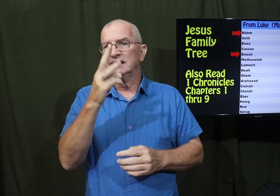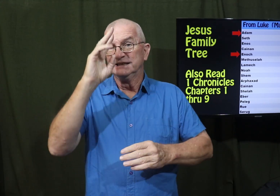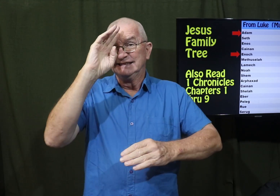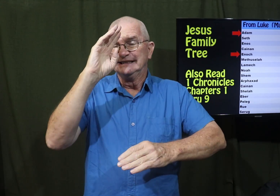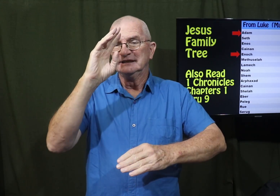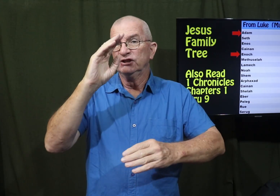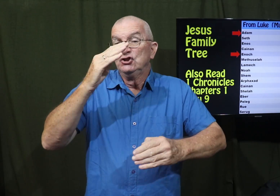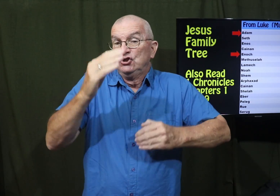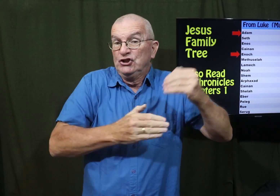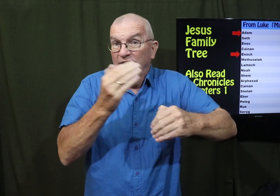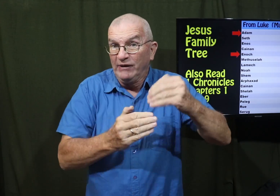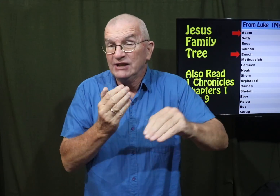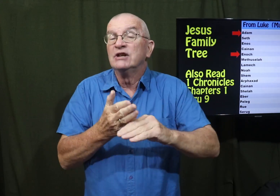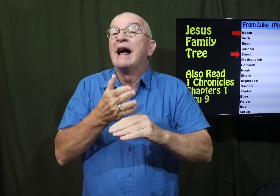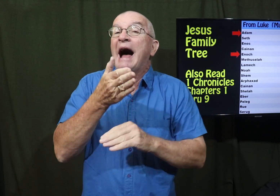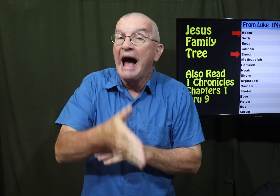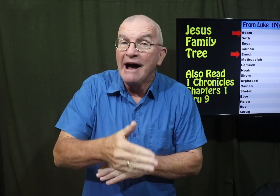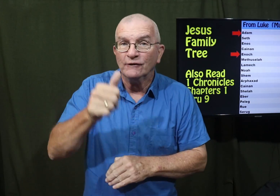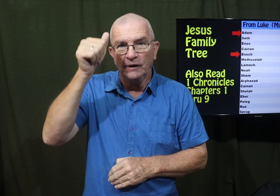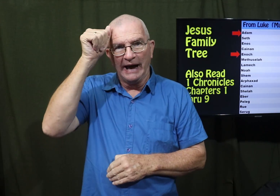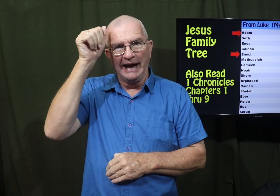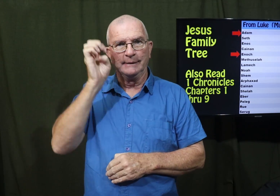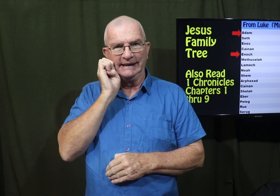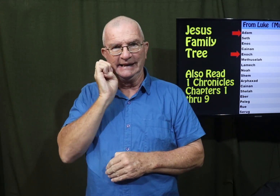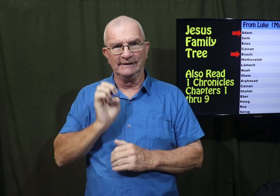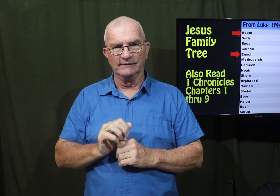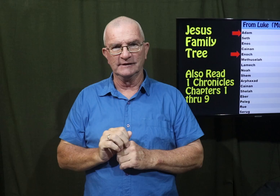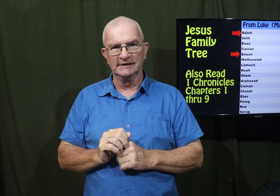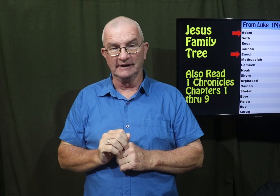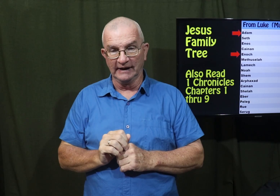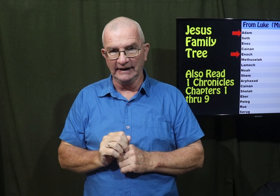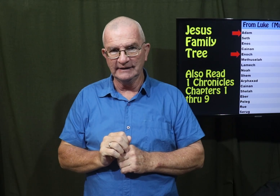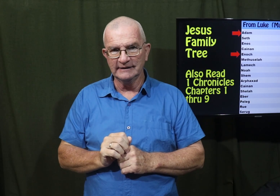Enoch. He's six generations after Adam and Eve.